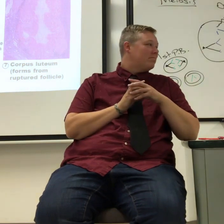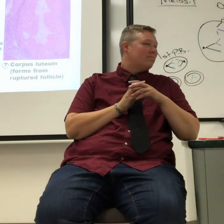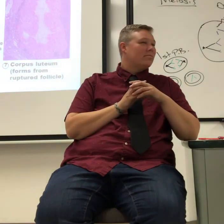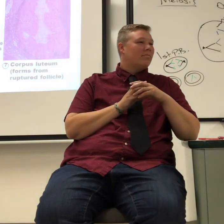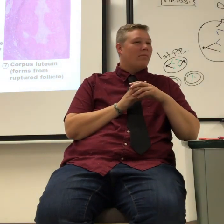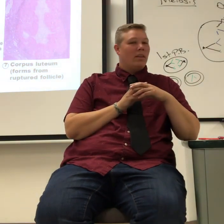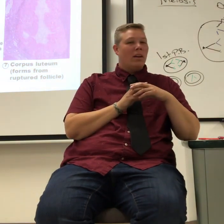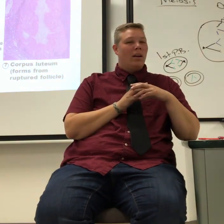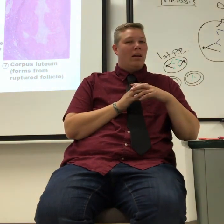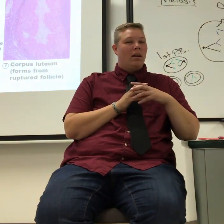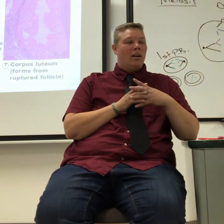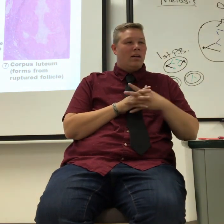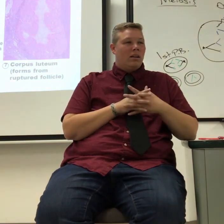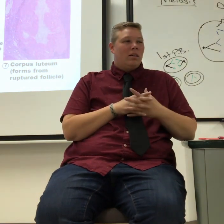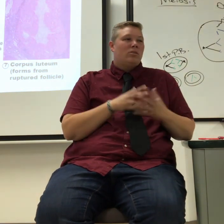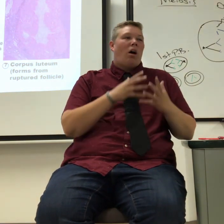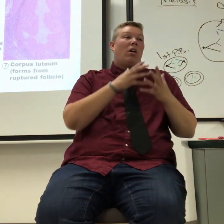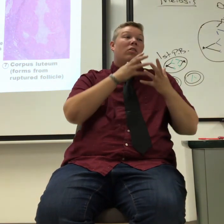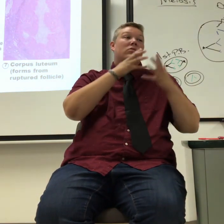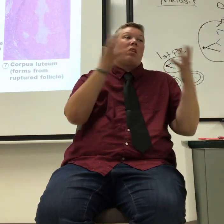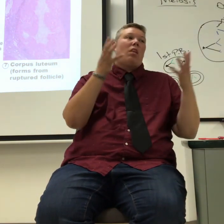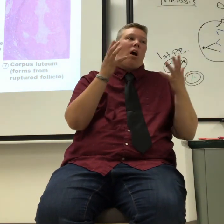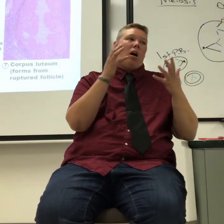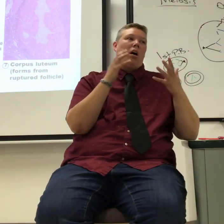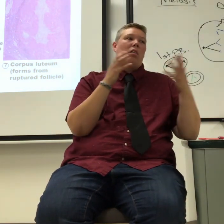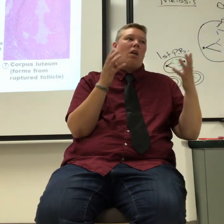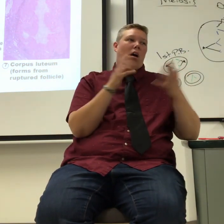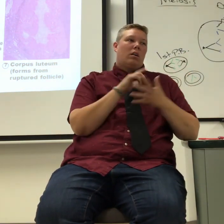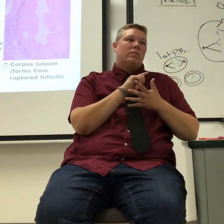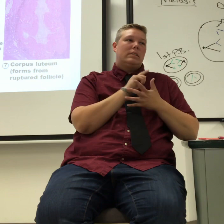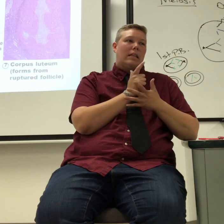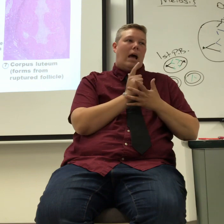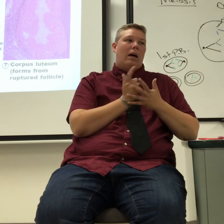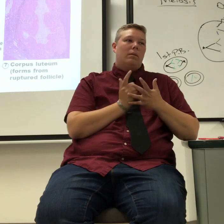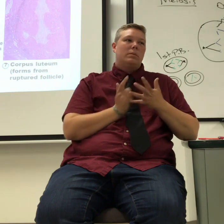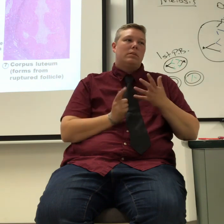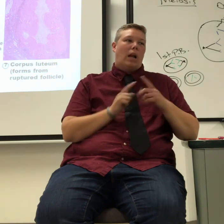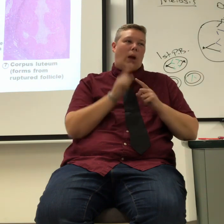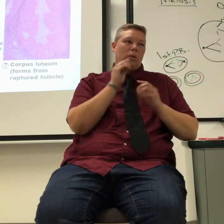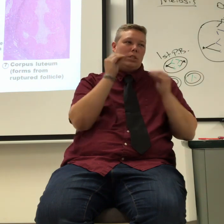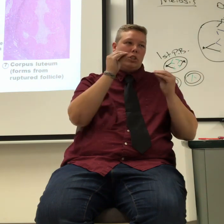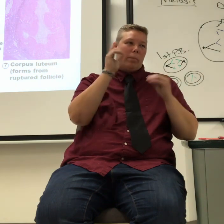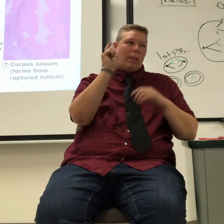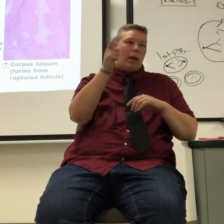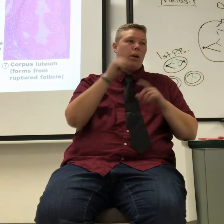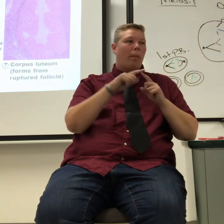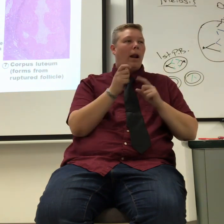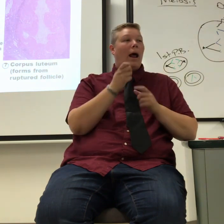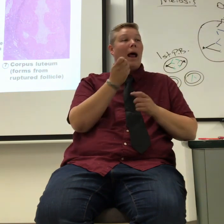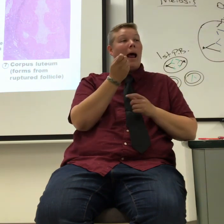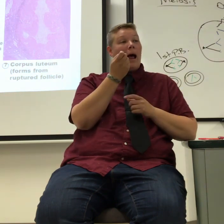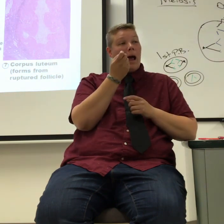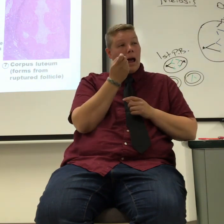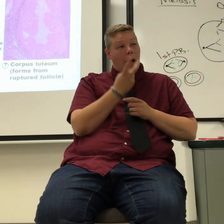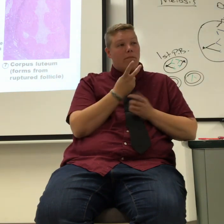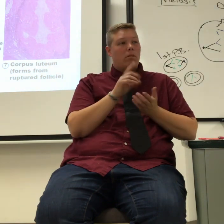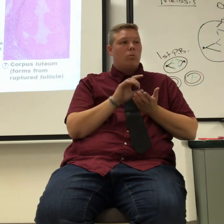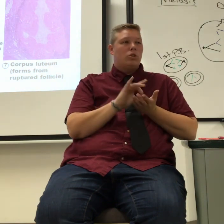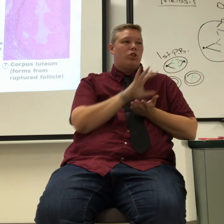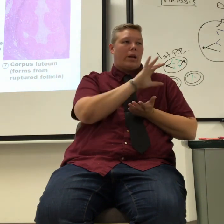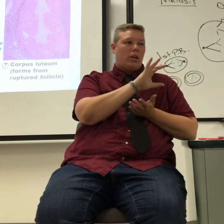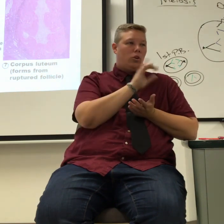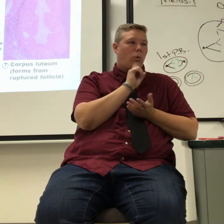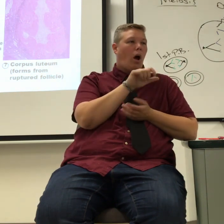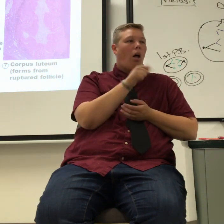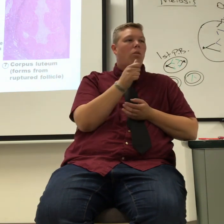There's a lot of steps here. I don't want to get into all the steps. I'll teach them later. But the point is, half got ejected into a second polar body. The